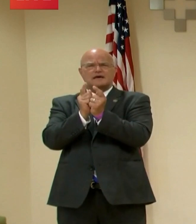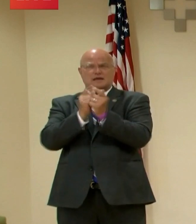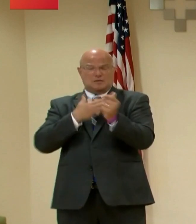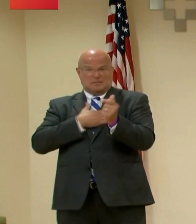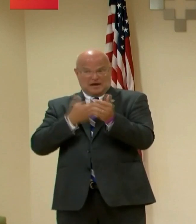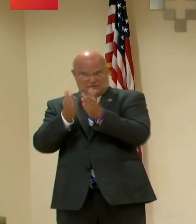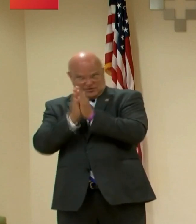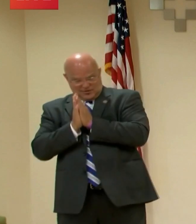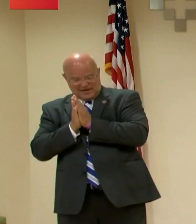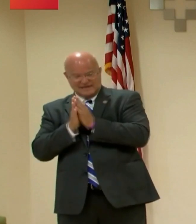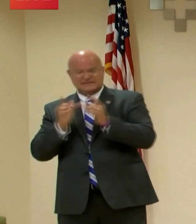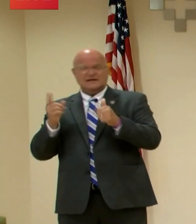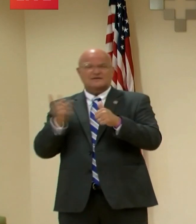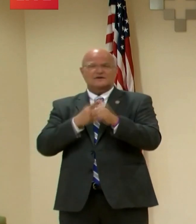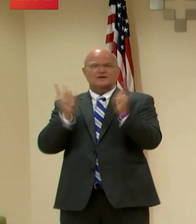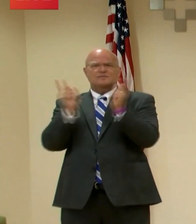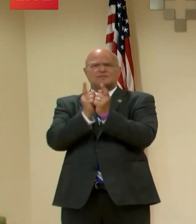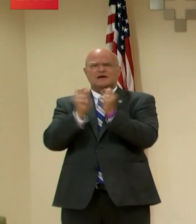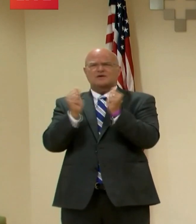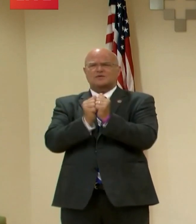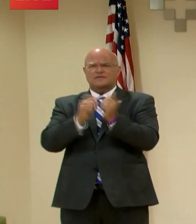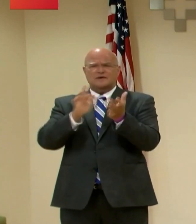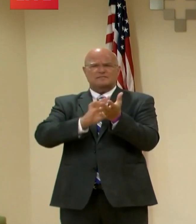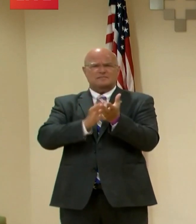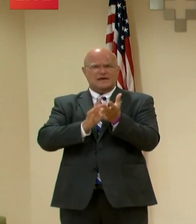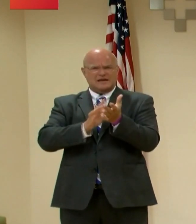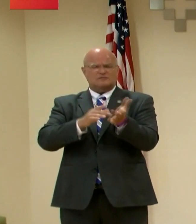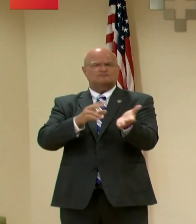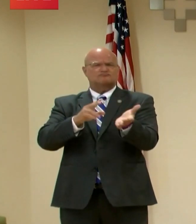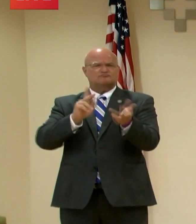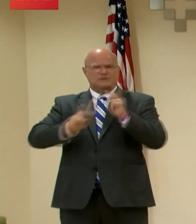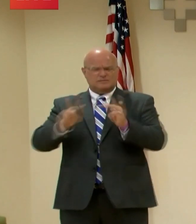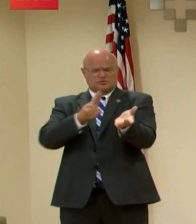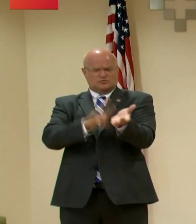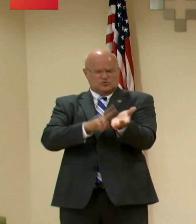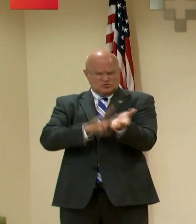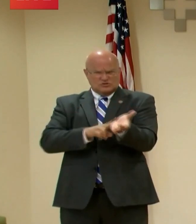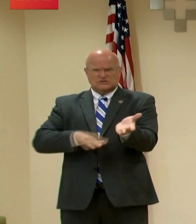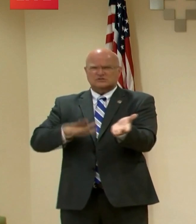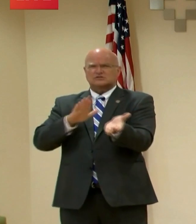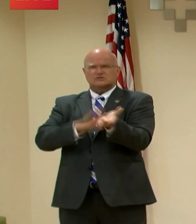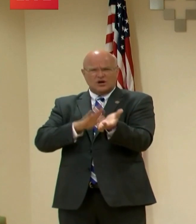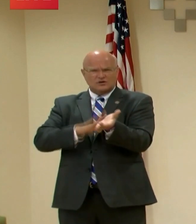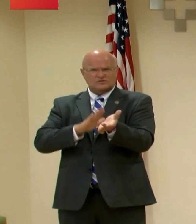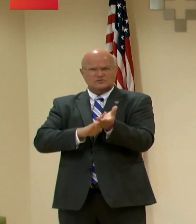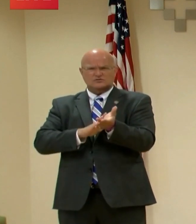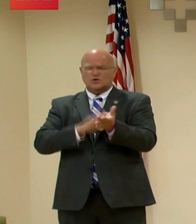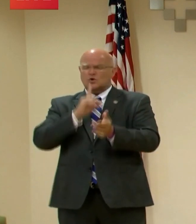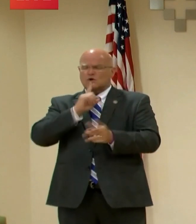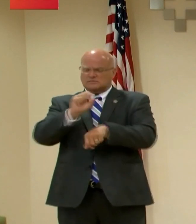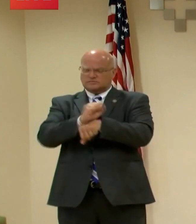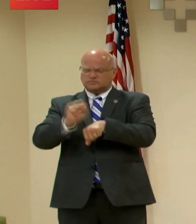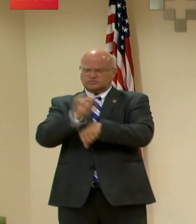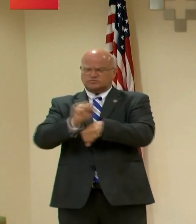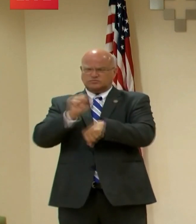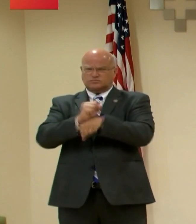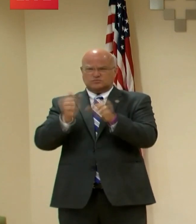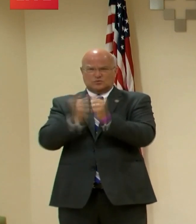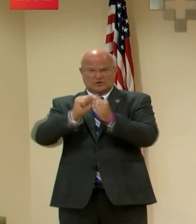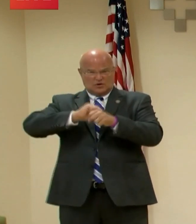my request, some medical providers, nurses, and doctors who are on the front line dealing